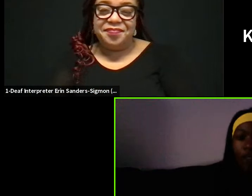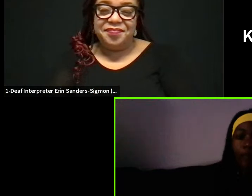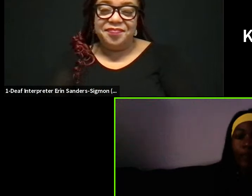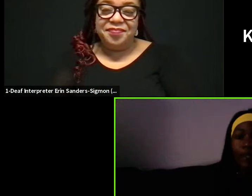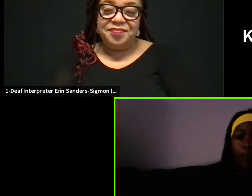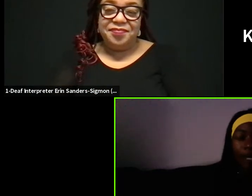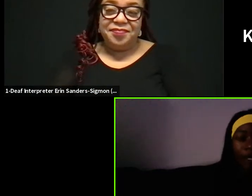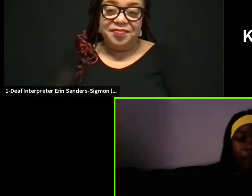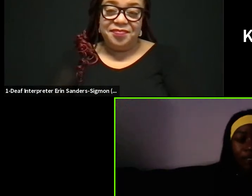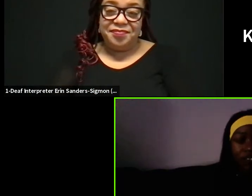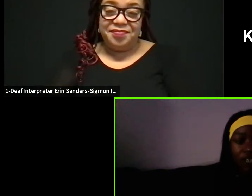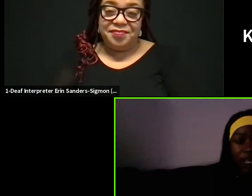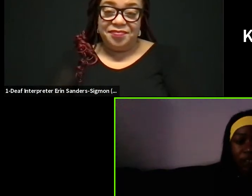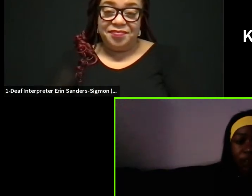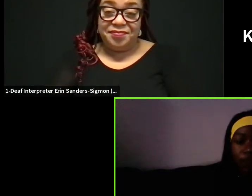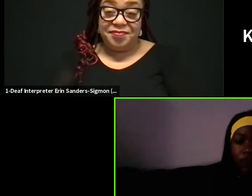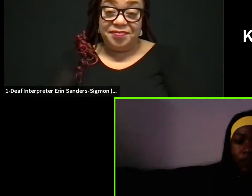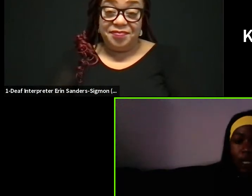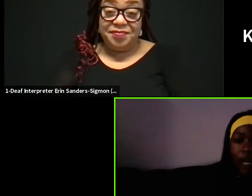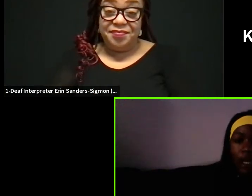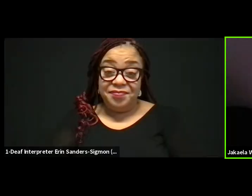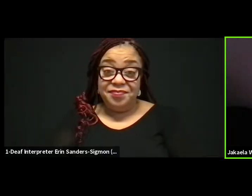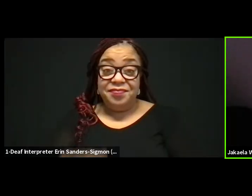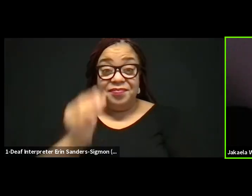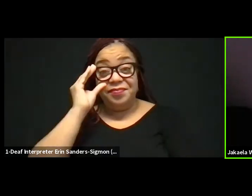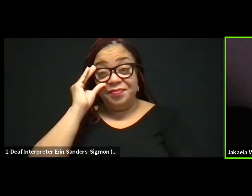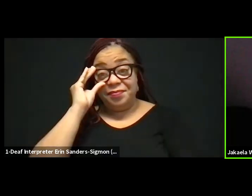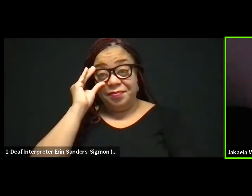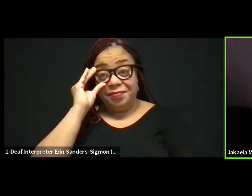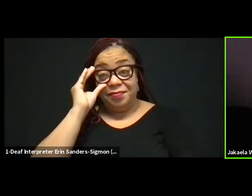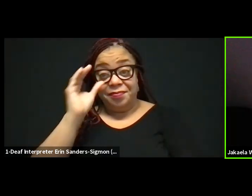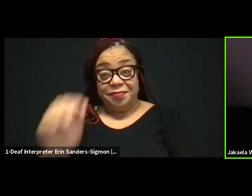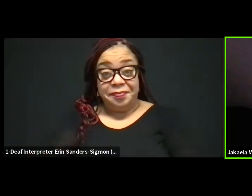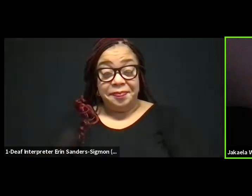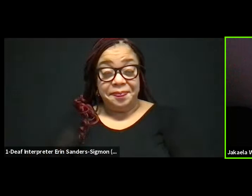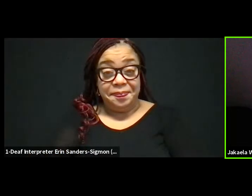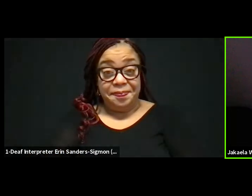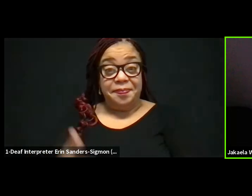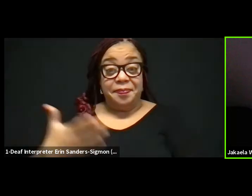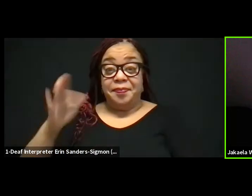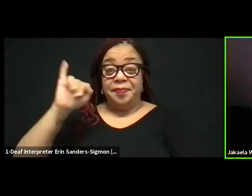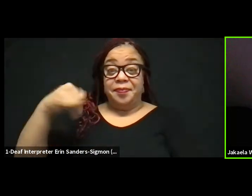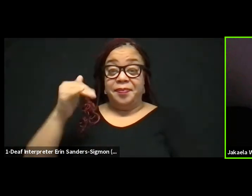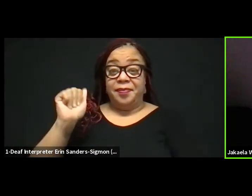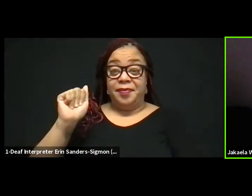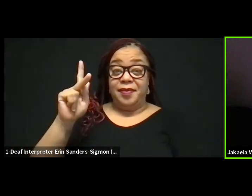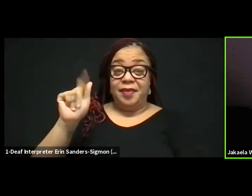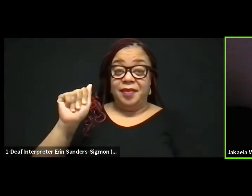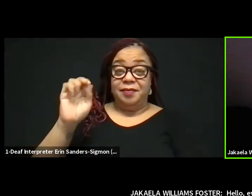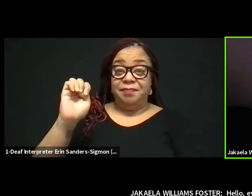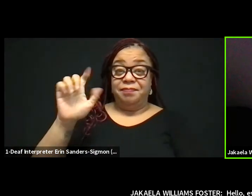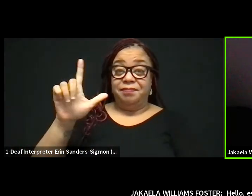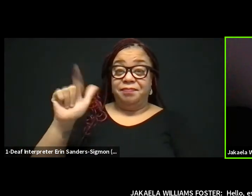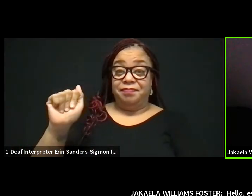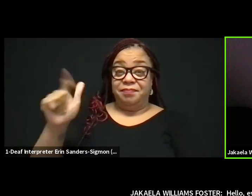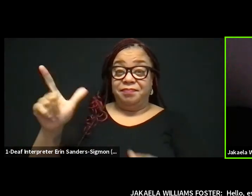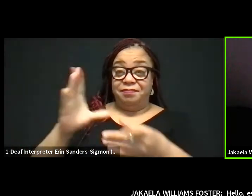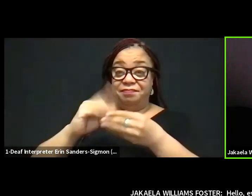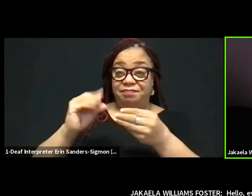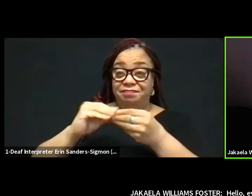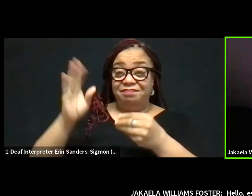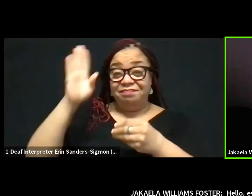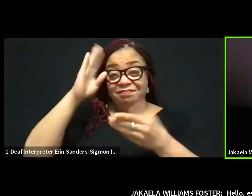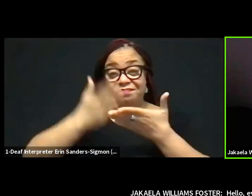Hello everyone, my name is Jakayla Foster. I am 22 years old, currently residing within the Bay Area,